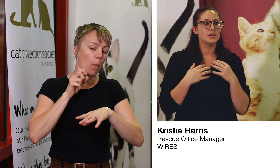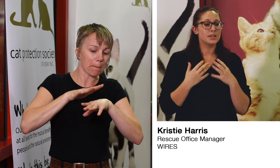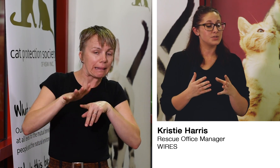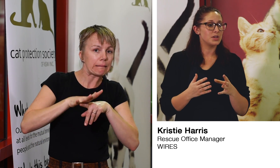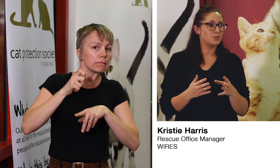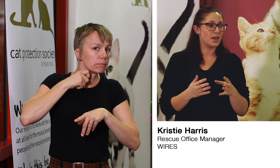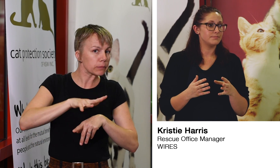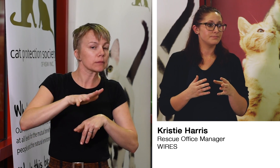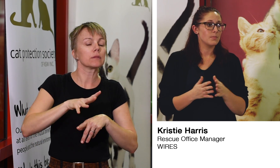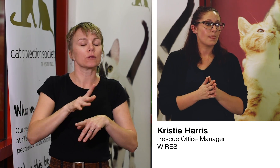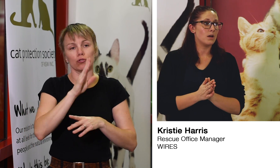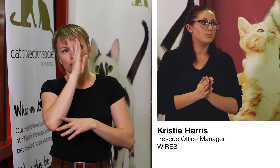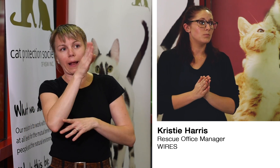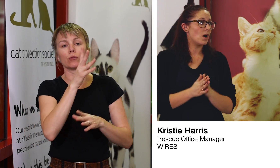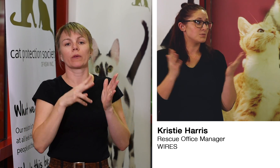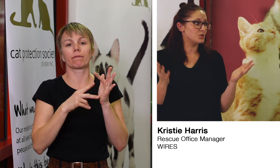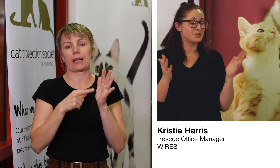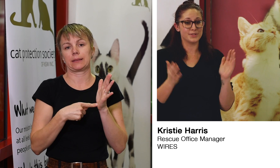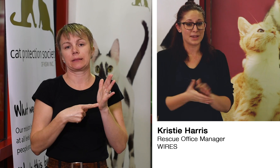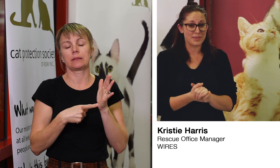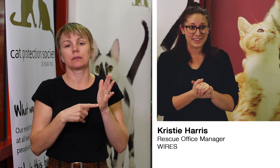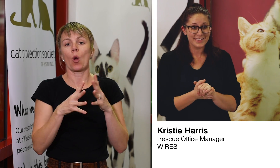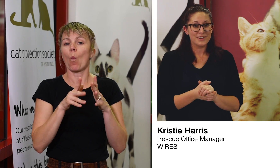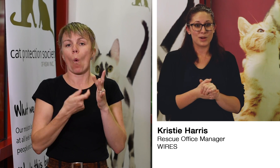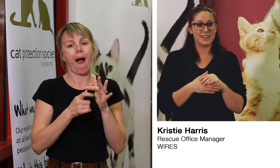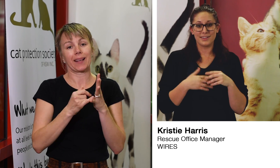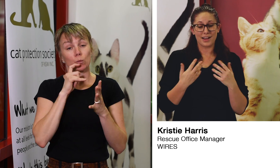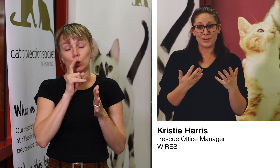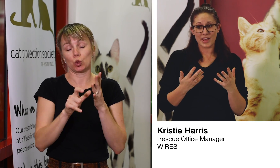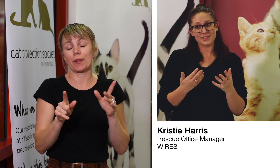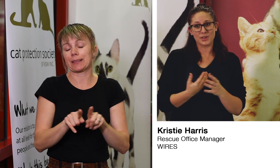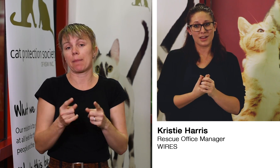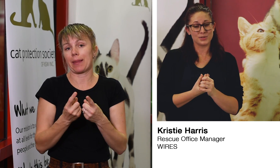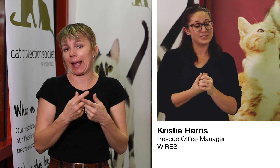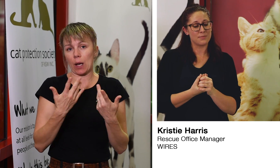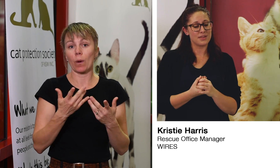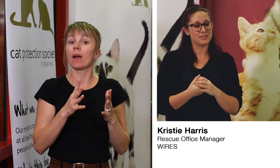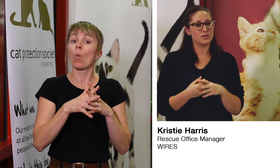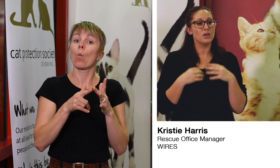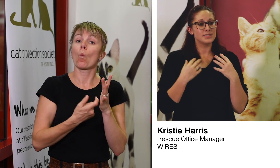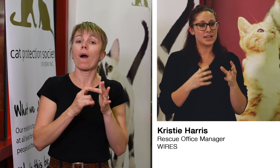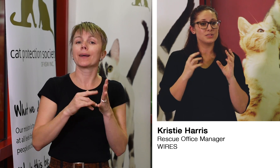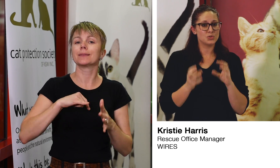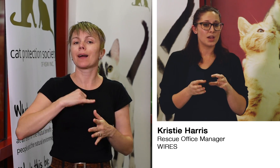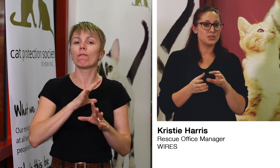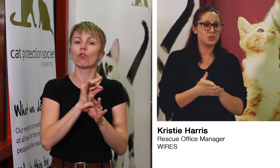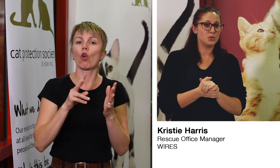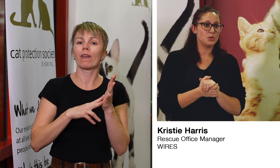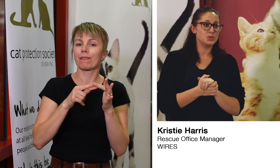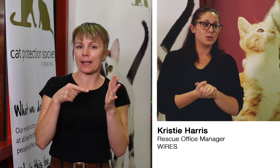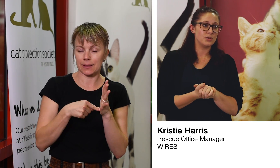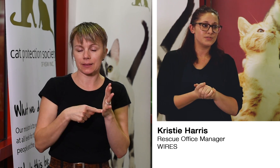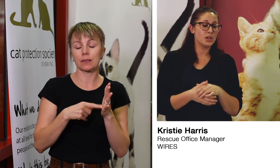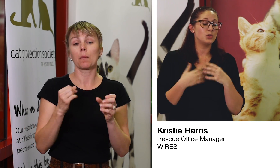wounds, get it straight to a vet. Wires will just do the same thing. We aren't vets, we can't do the same thing. So take it straight to